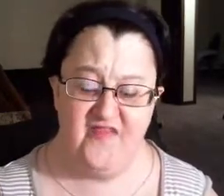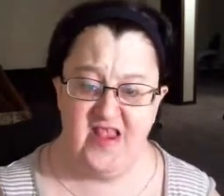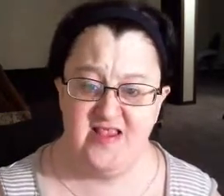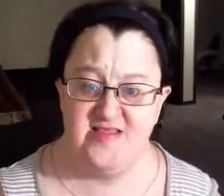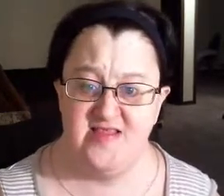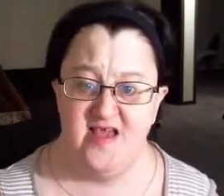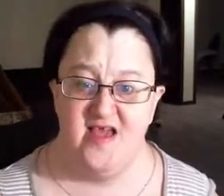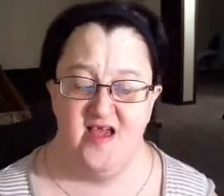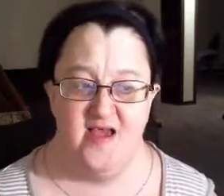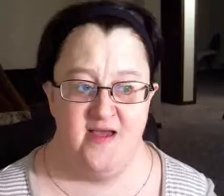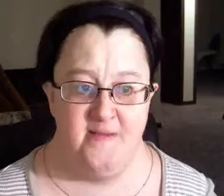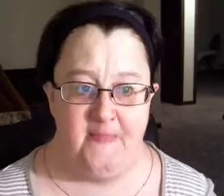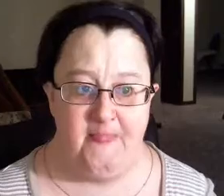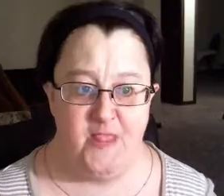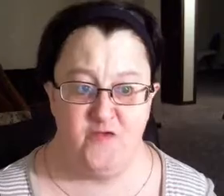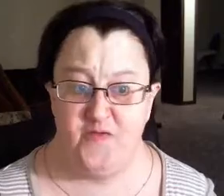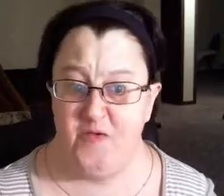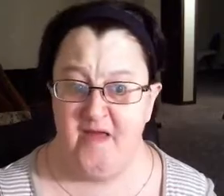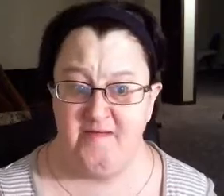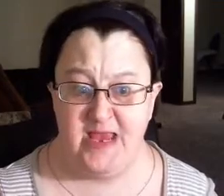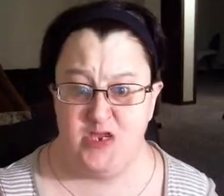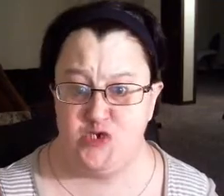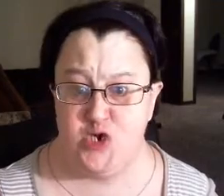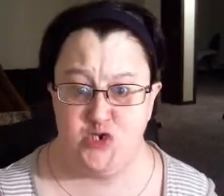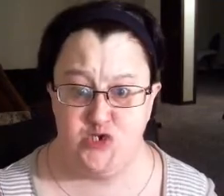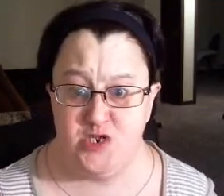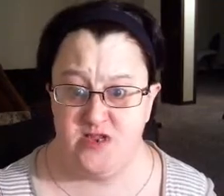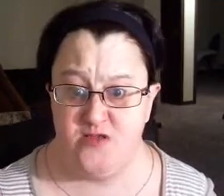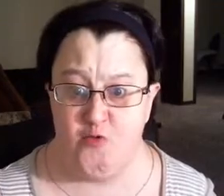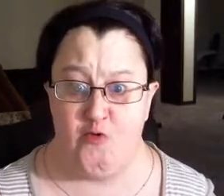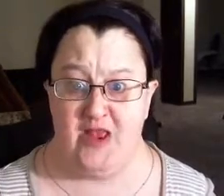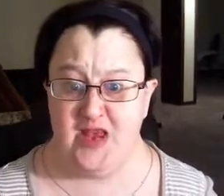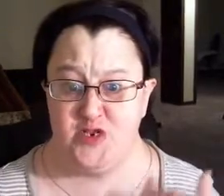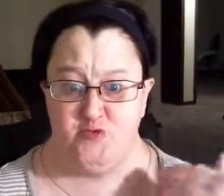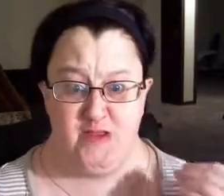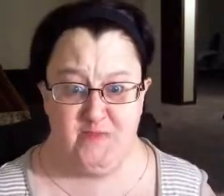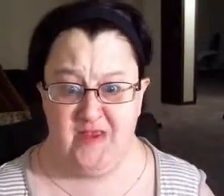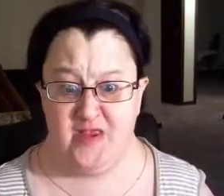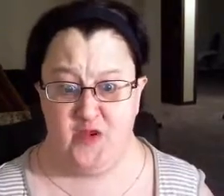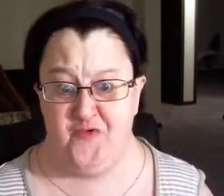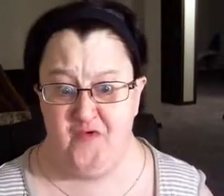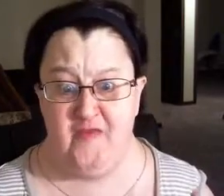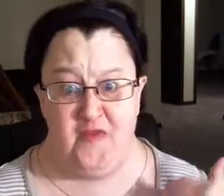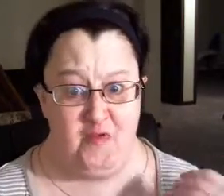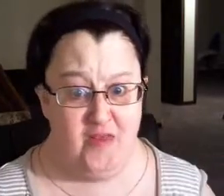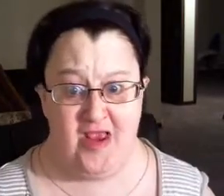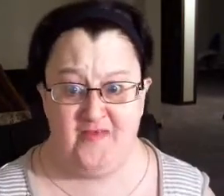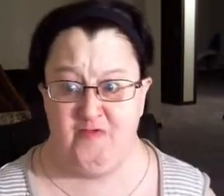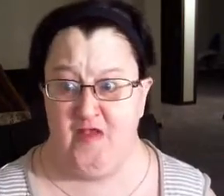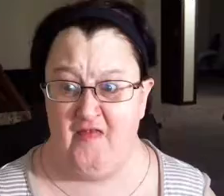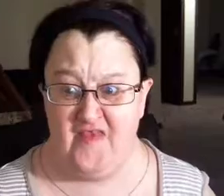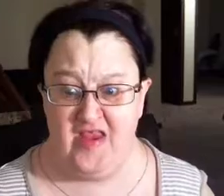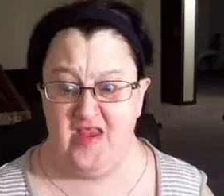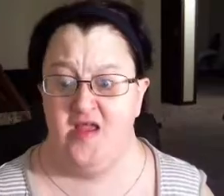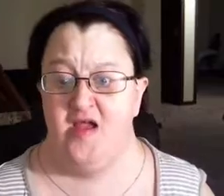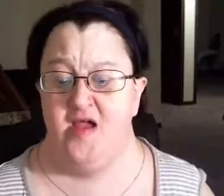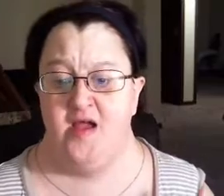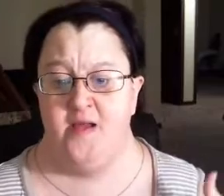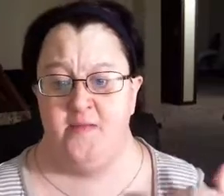things um so if you have any suggestions or links to recipes that you try that you like they're healthy um